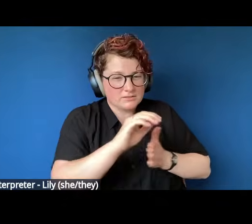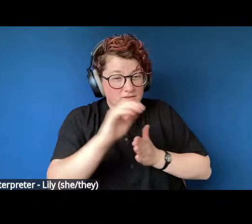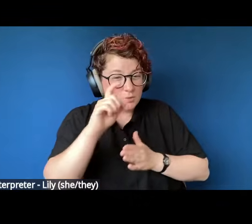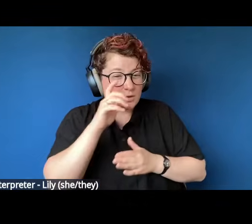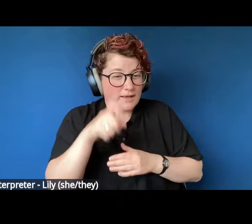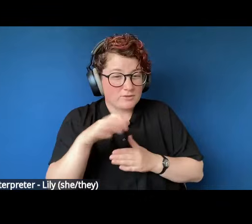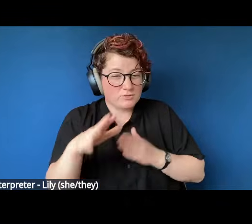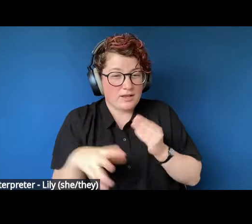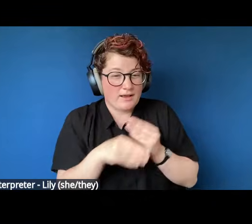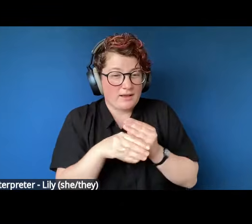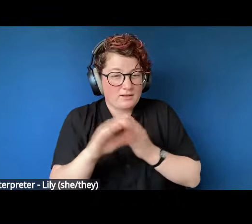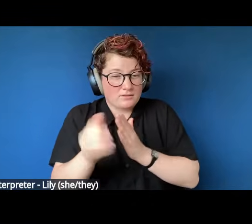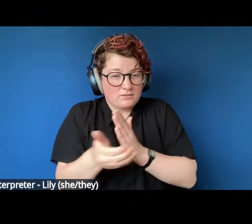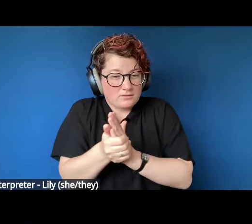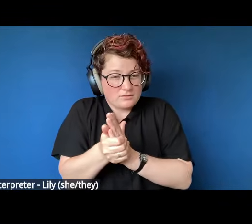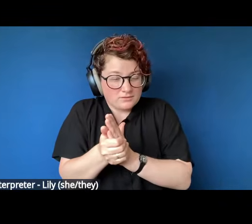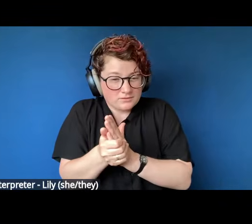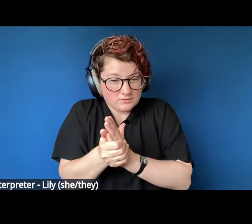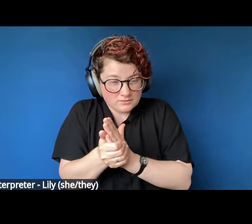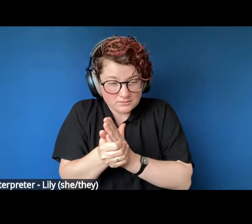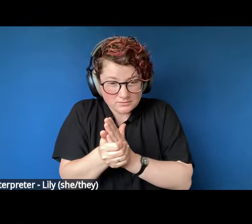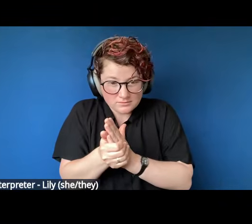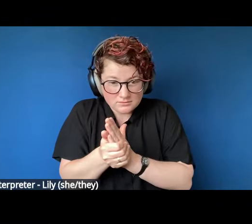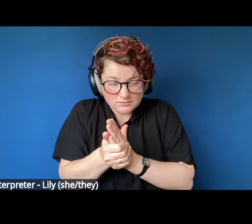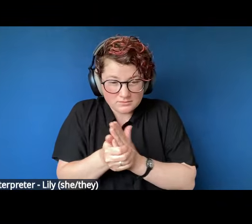reporting, or? I can't hear what you're saying. Sorry.